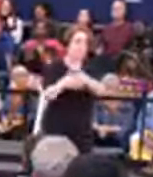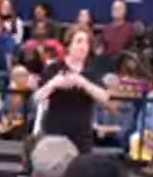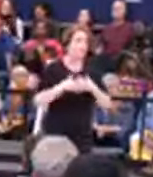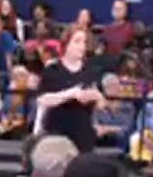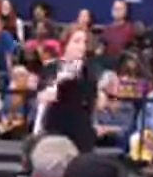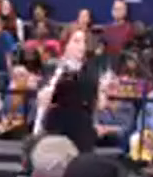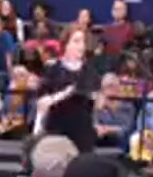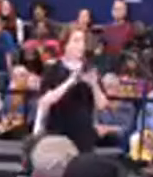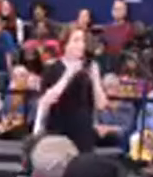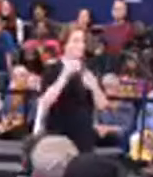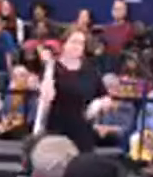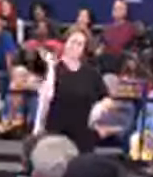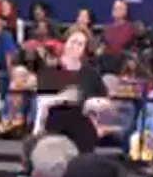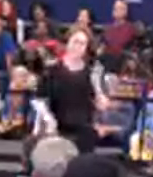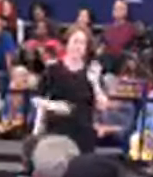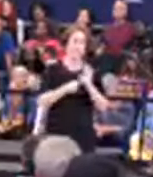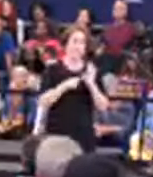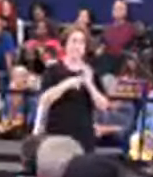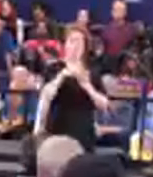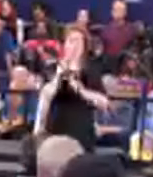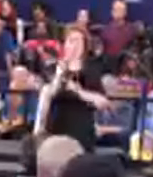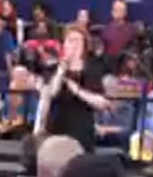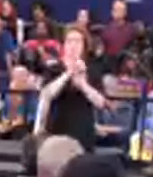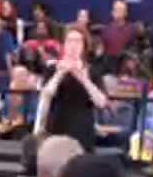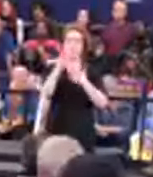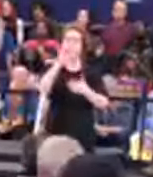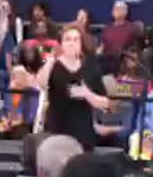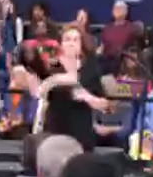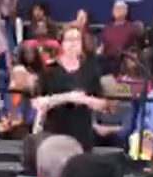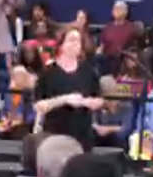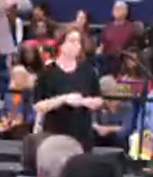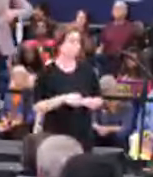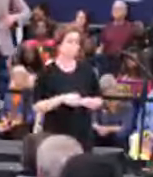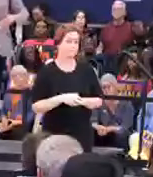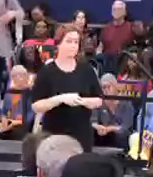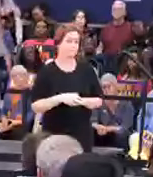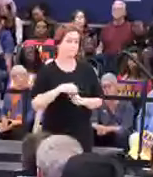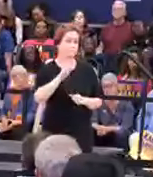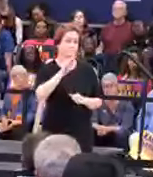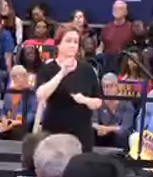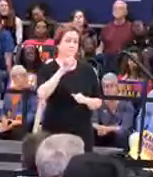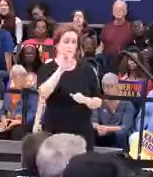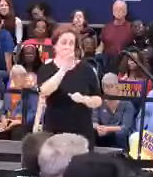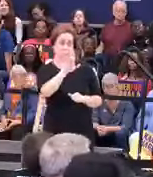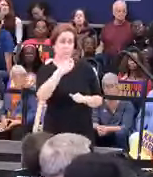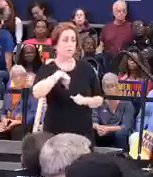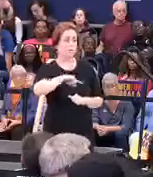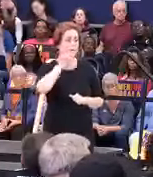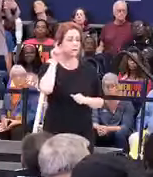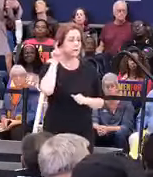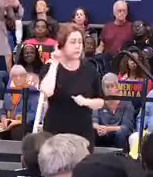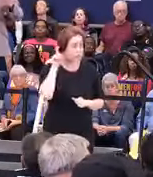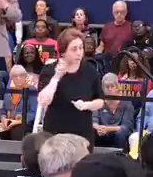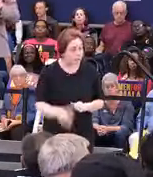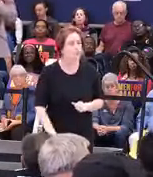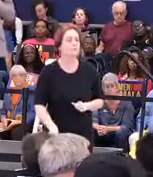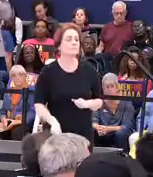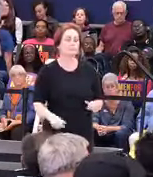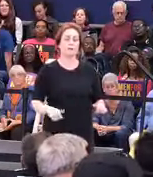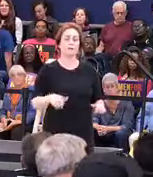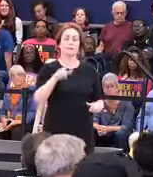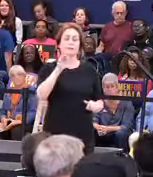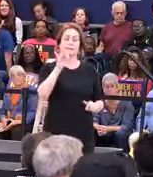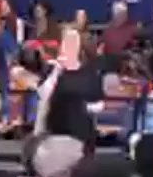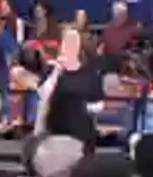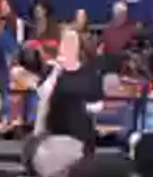afford a $400 unexpected expense. And that's why, Mayor, we have the LIFT Act, which is what